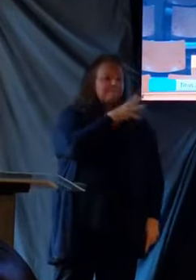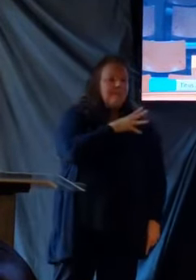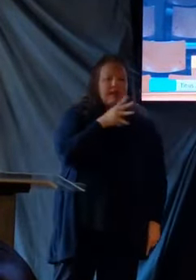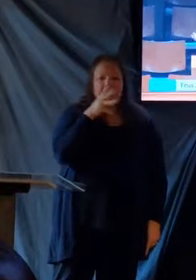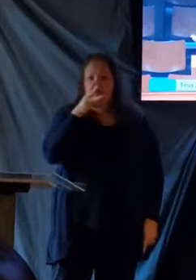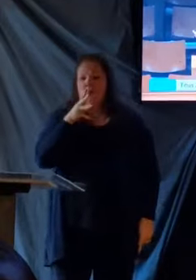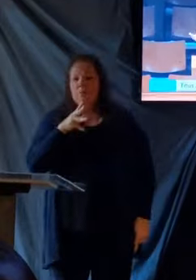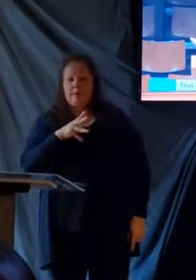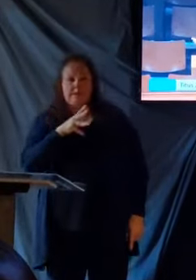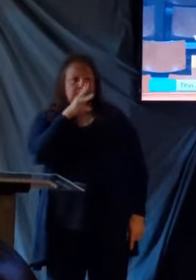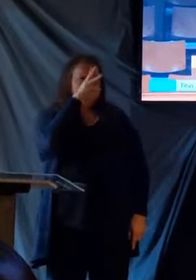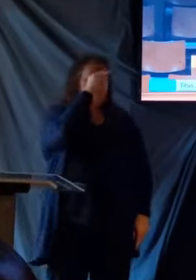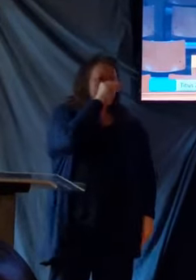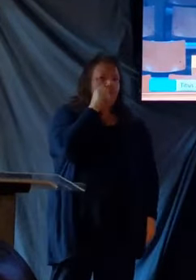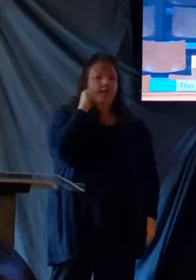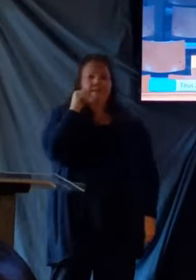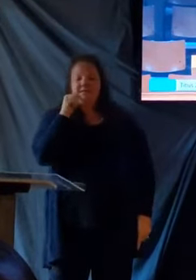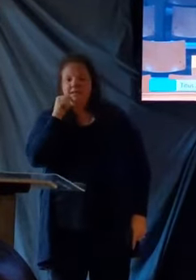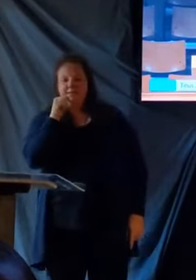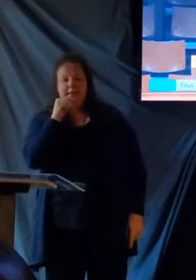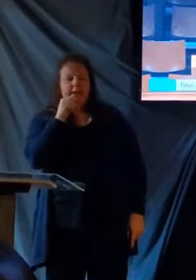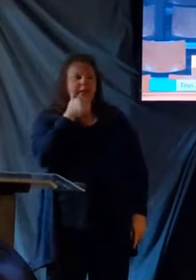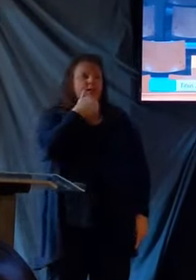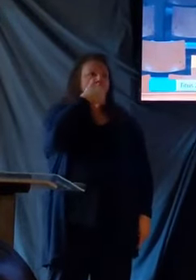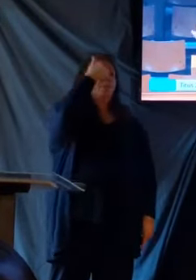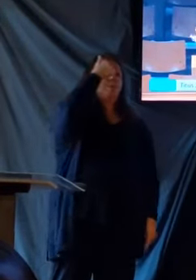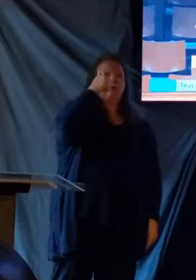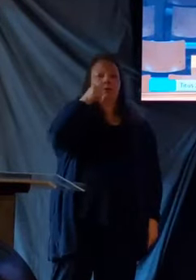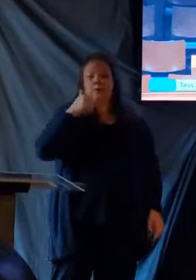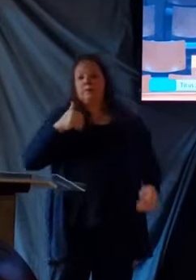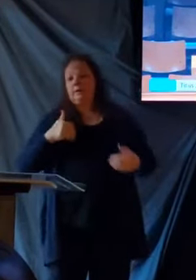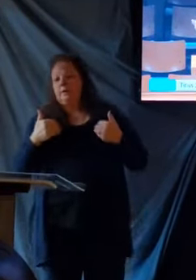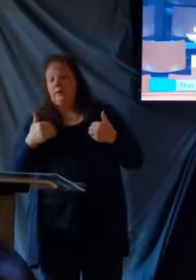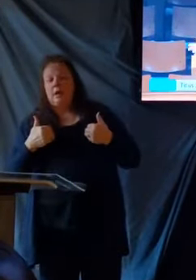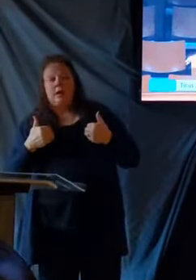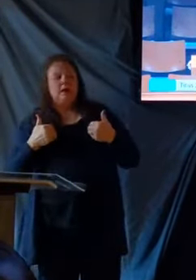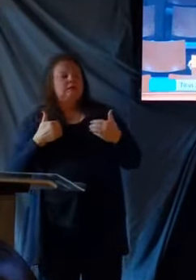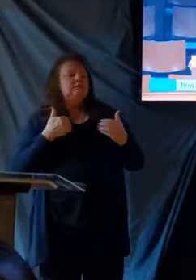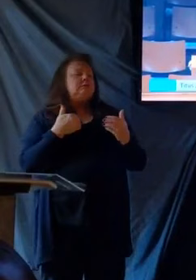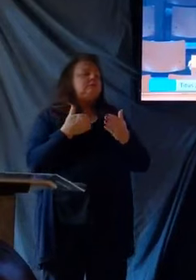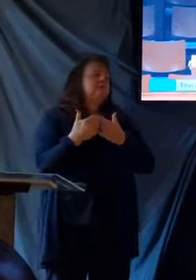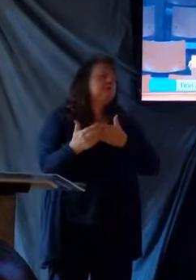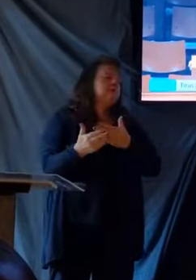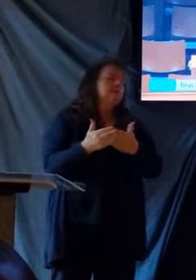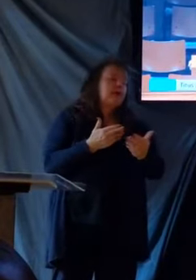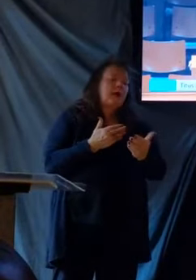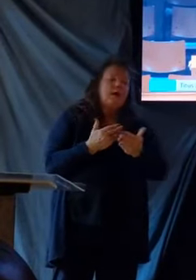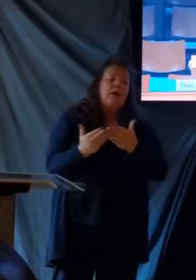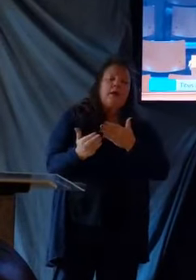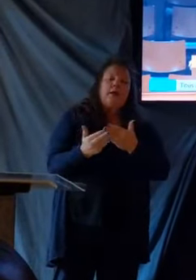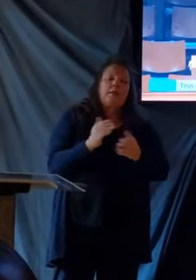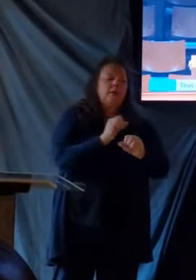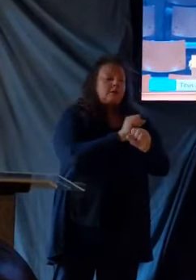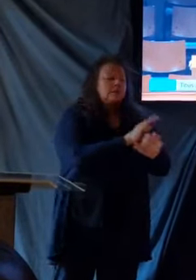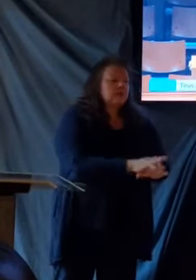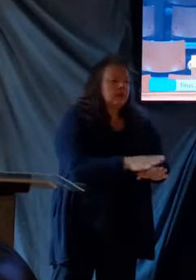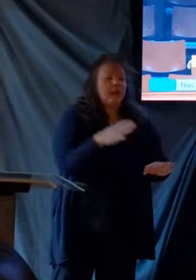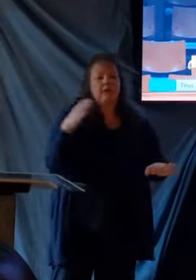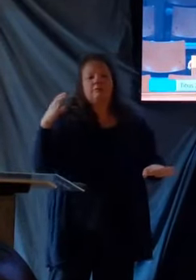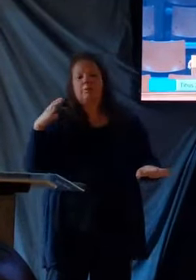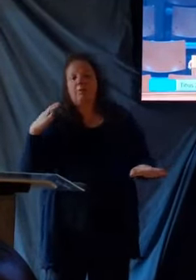women, male, female, older, younger, male, female, doesn't matter. Slave,